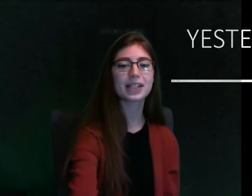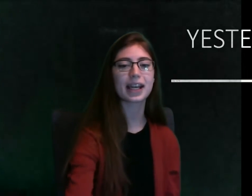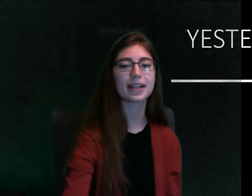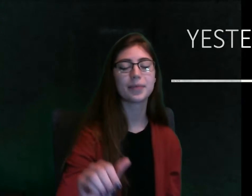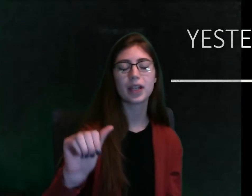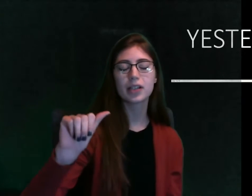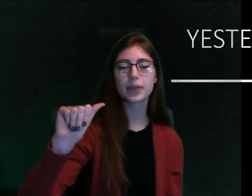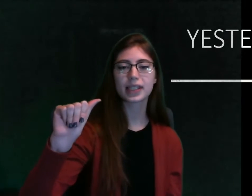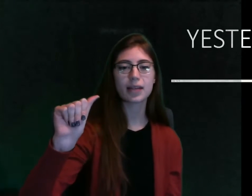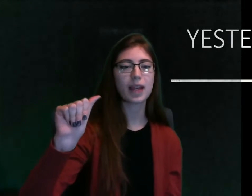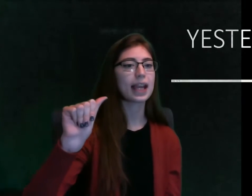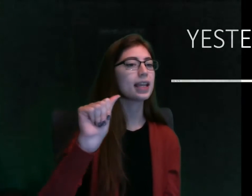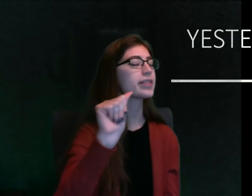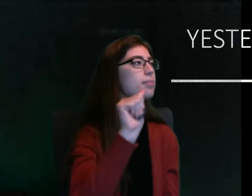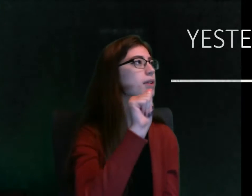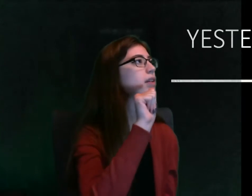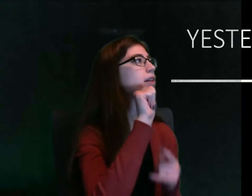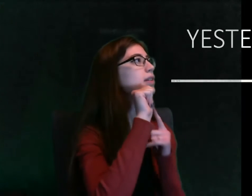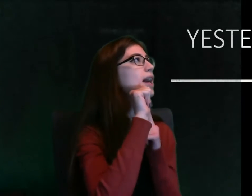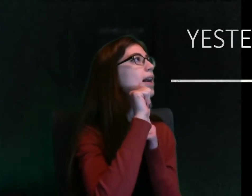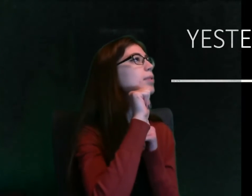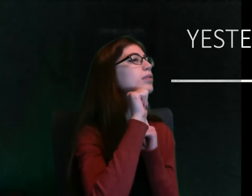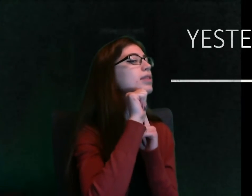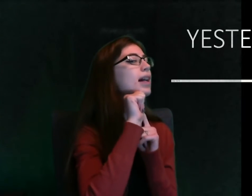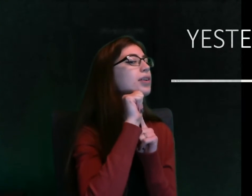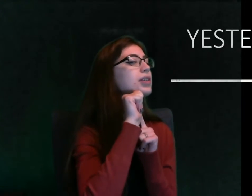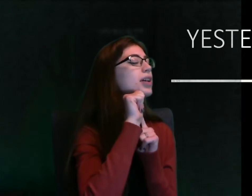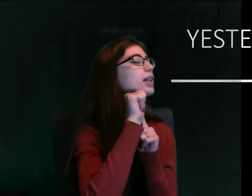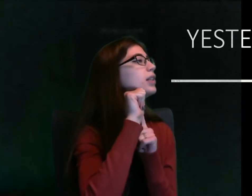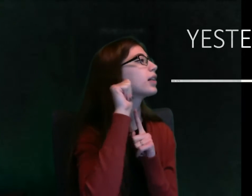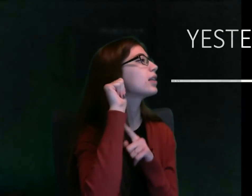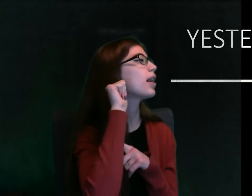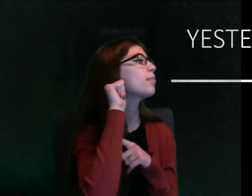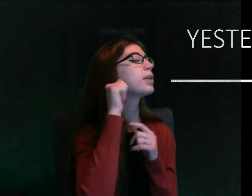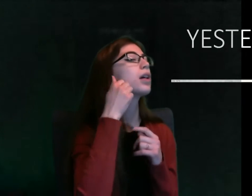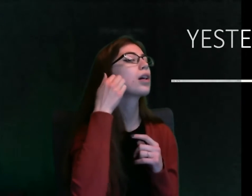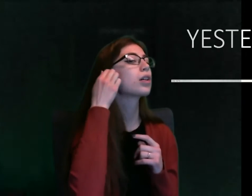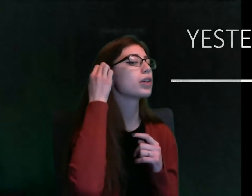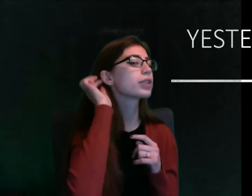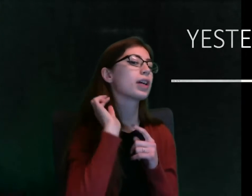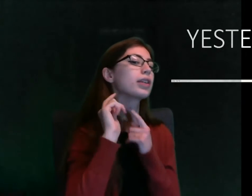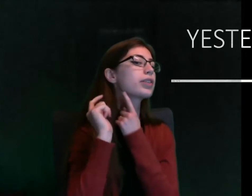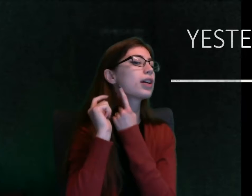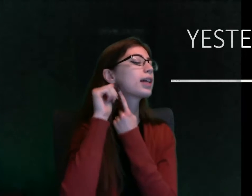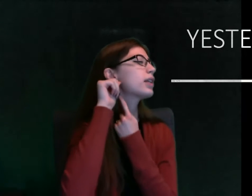Yesterday. With the same A hand shape, you're going to tap down on your jawline and then up closer on your jawline near your